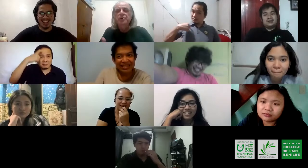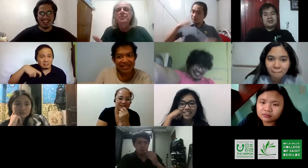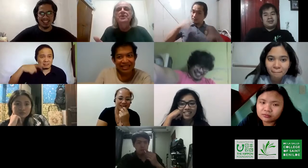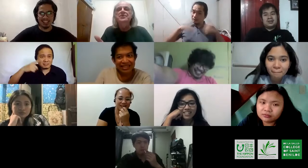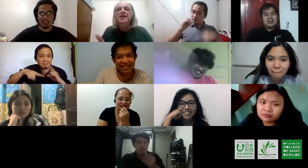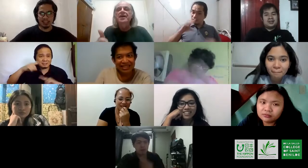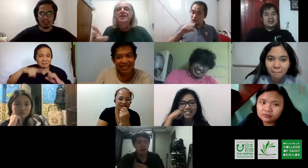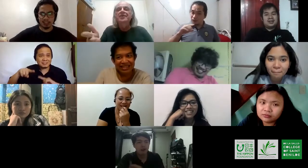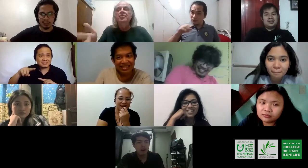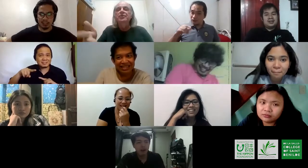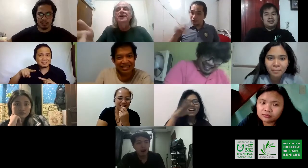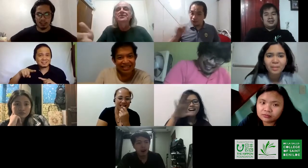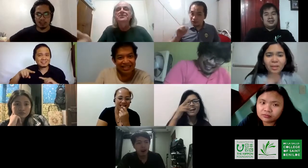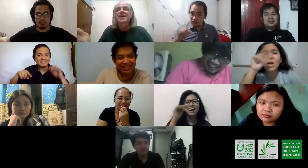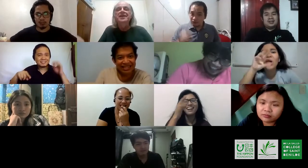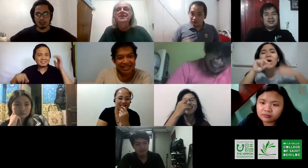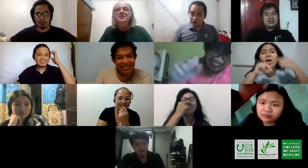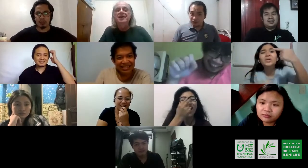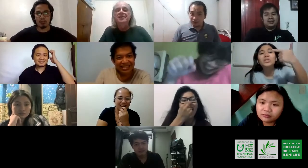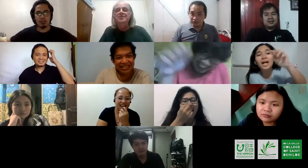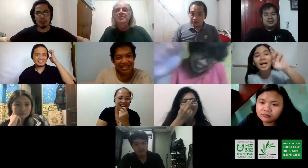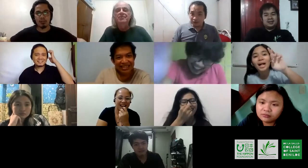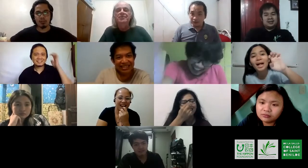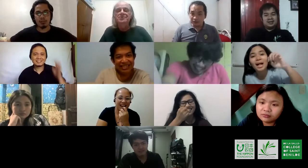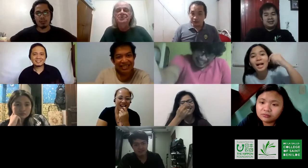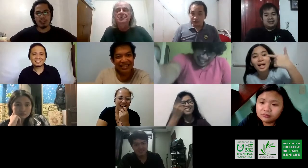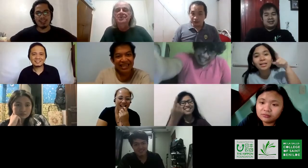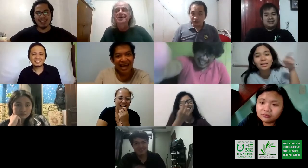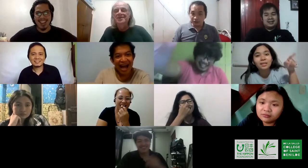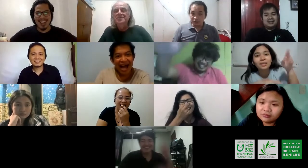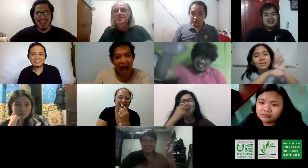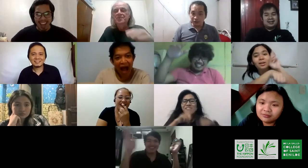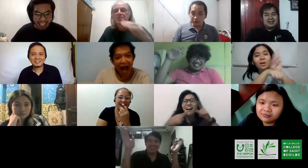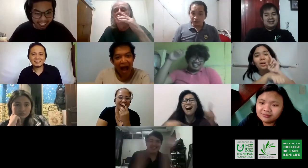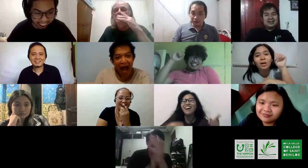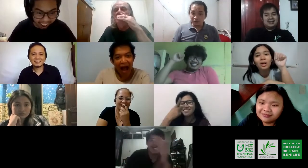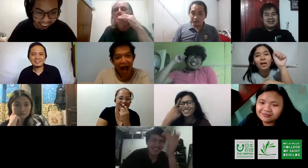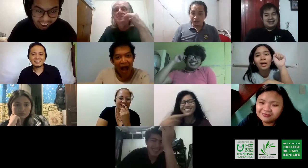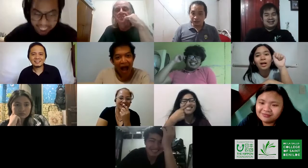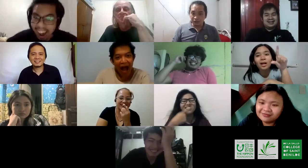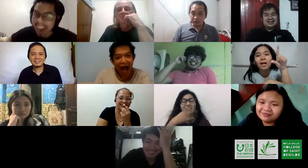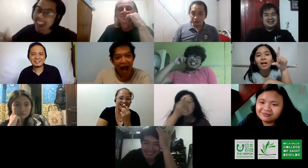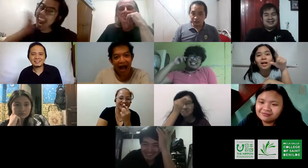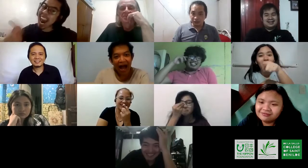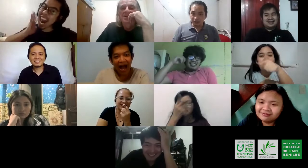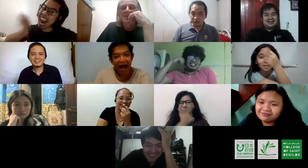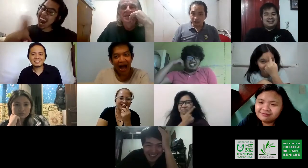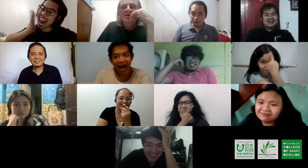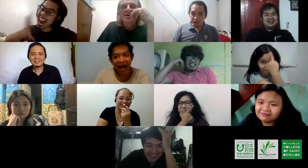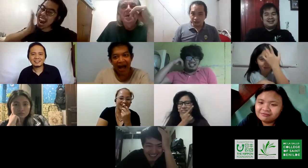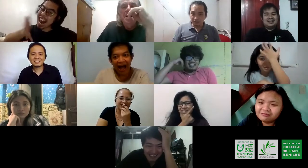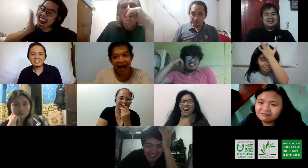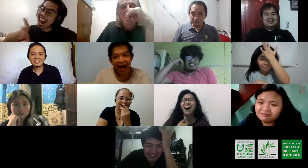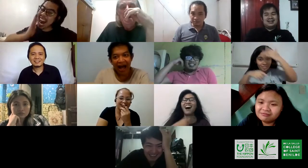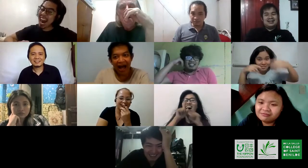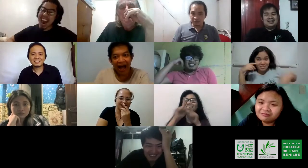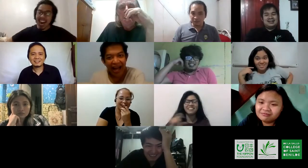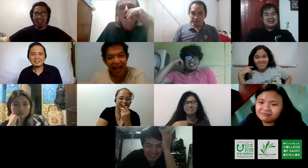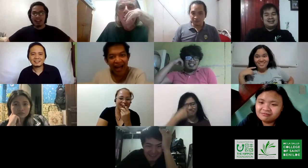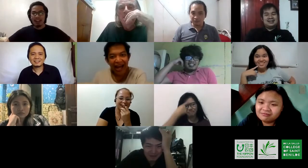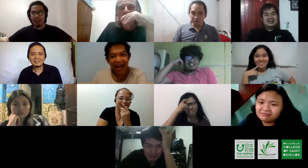The interpreter said you couldn't understand his signing, so I wasn't sure which signing.